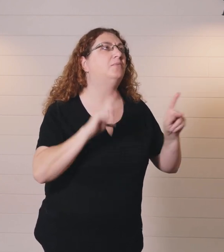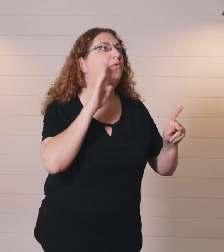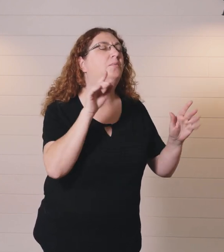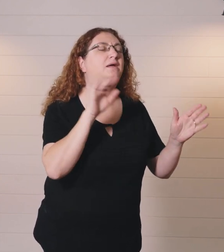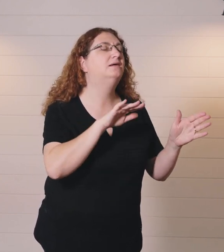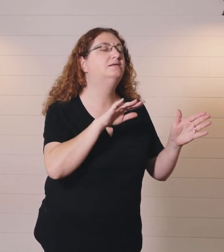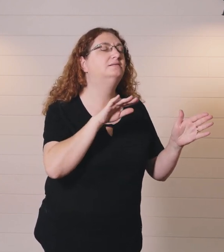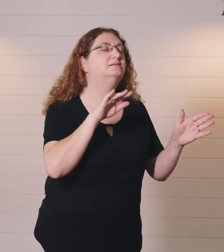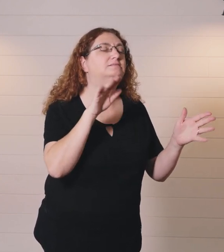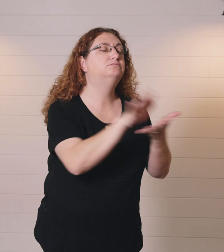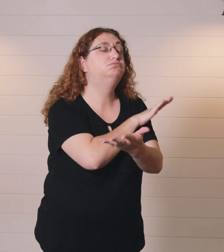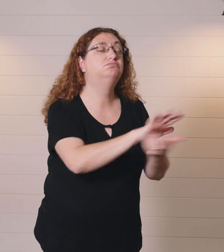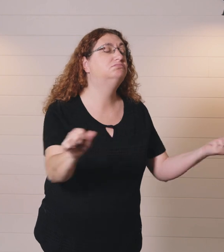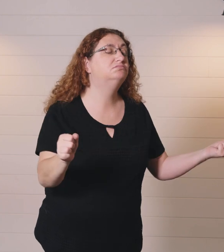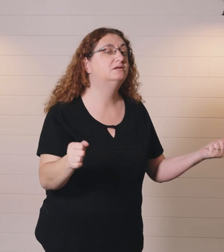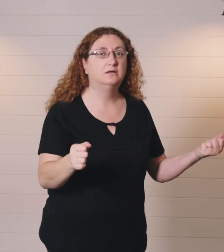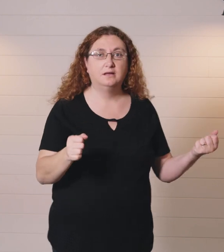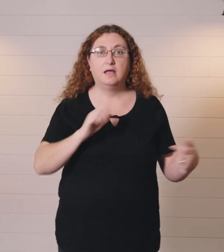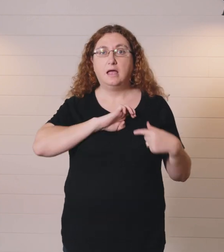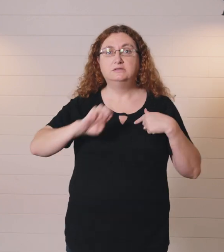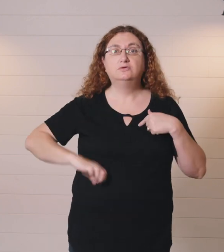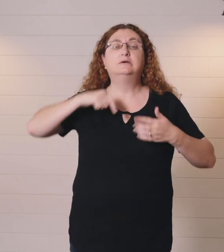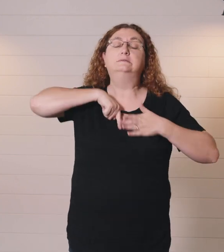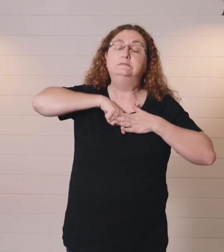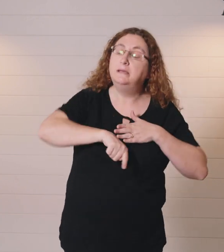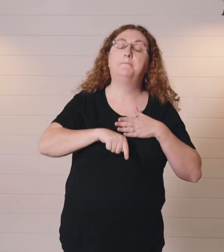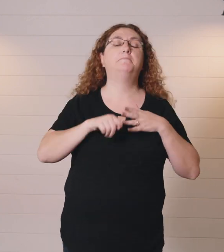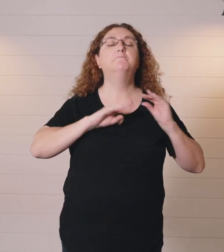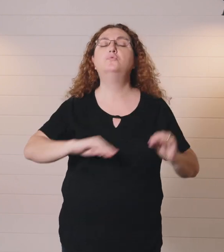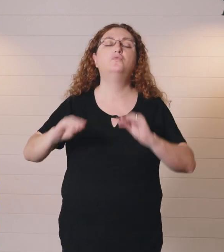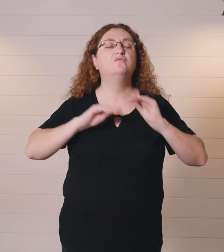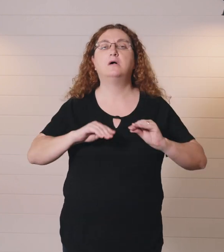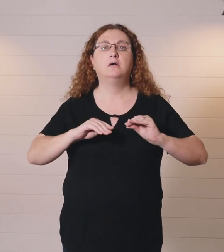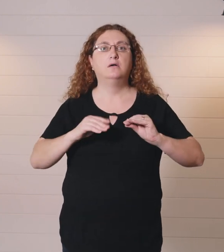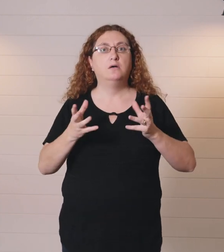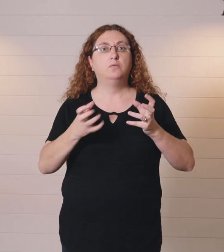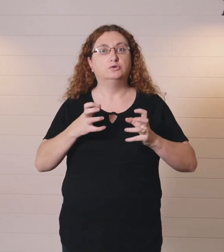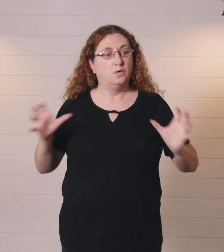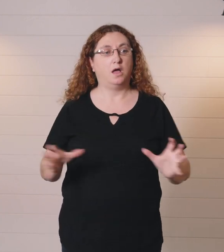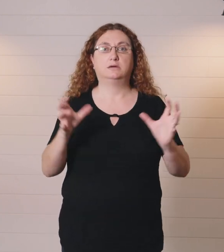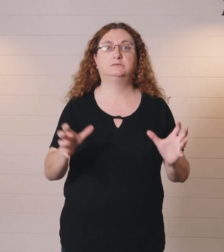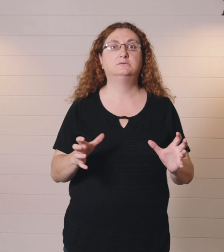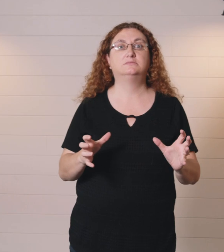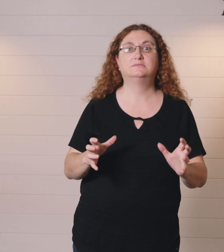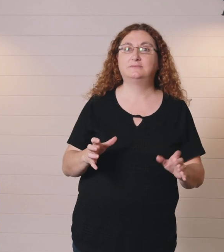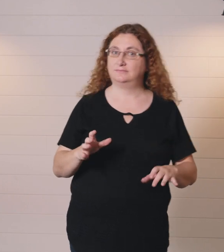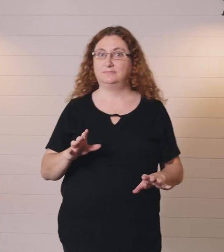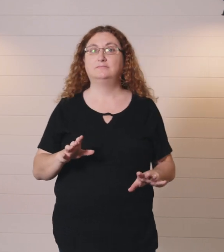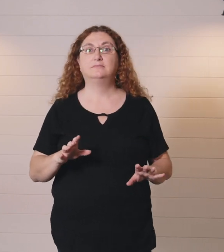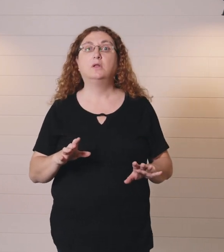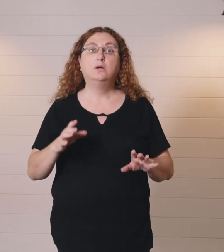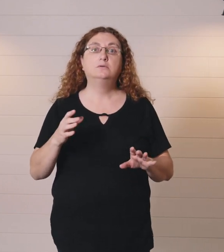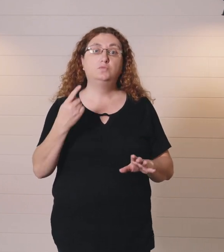Esther is deeply moved, and her passion propels her into action. You see, it is one thing to be